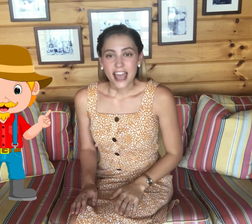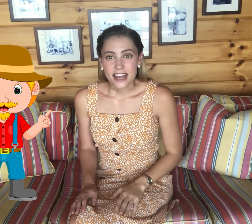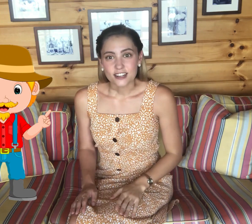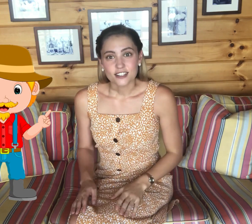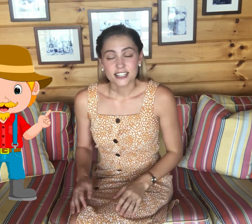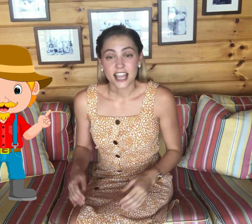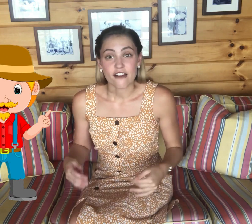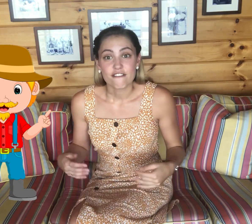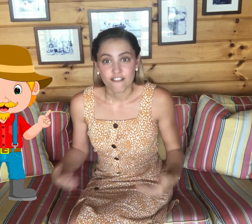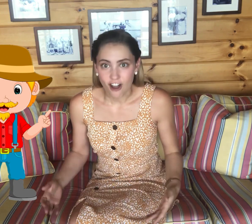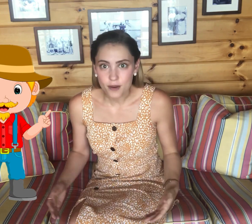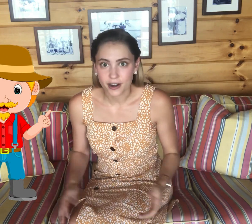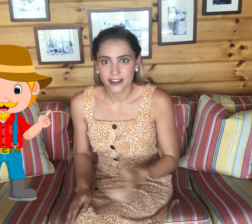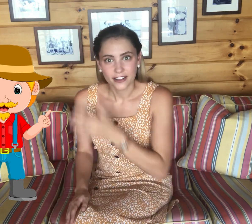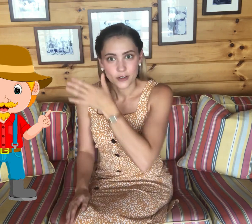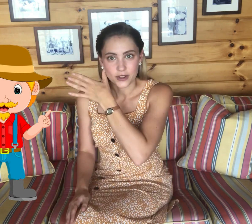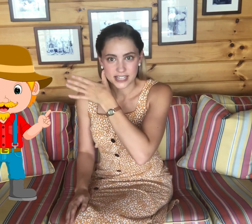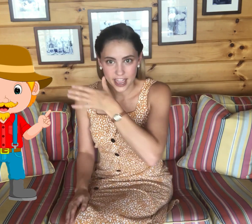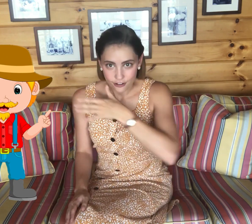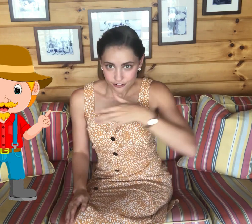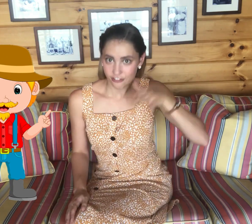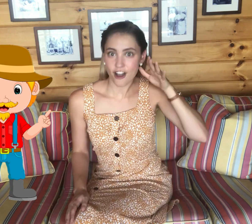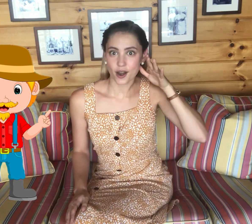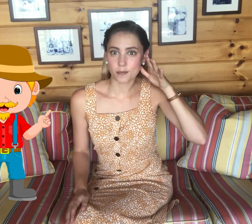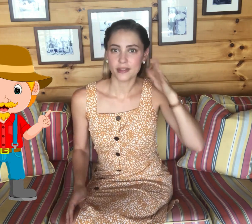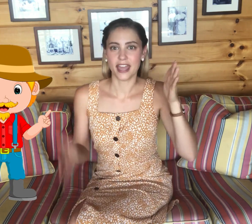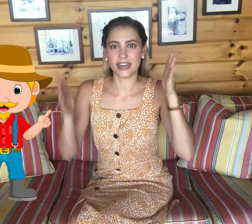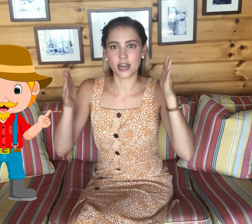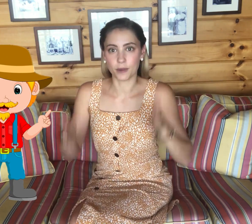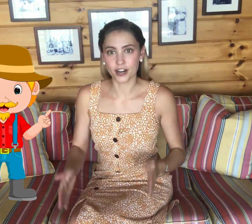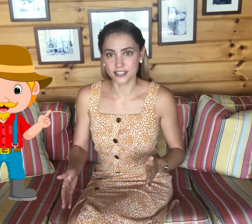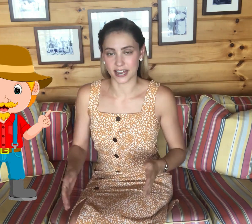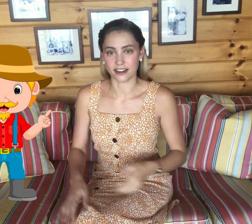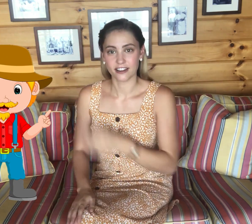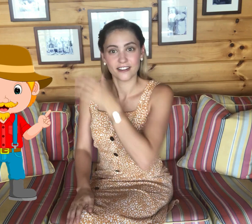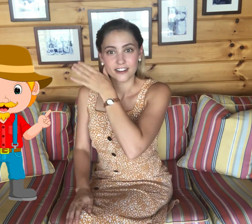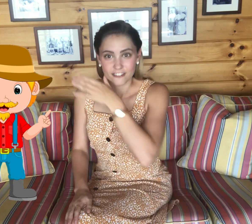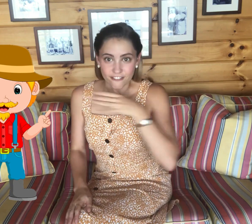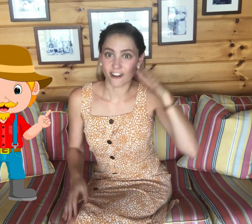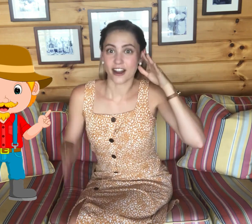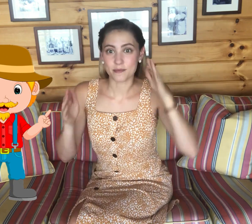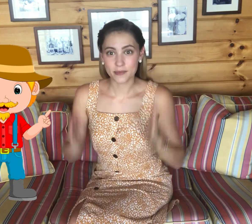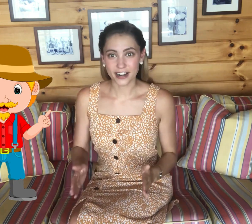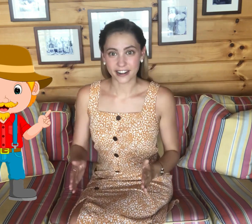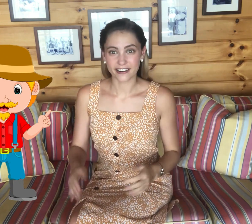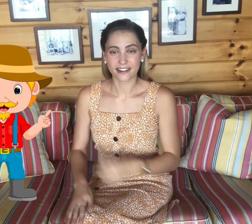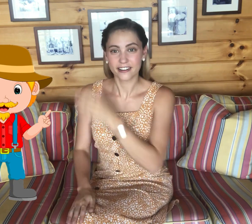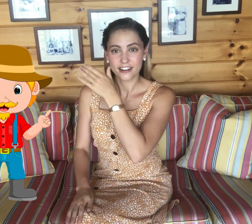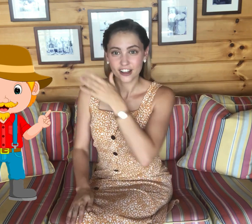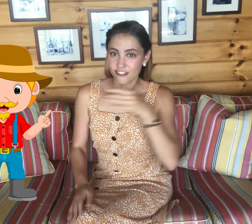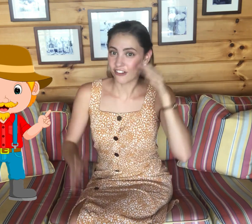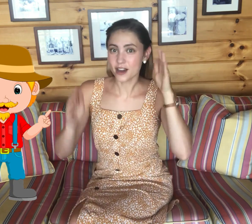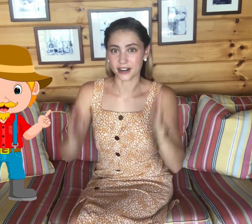The song, The Farmer in the Dell, isn't as well known, so let me sing the first bit for you. It goes, the farmer in the